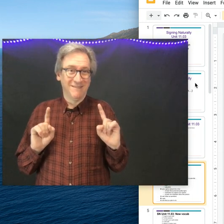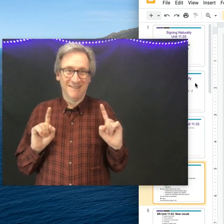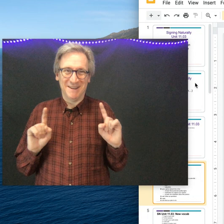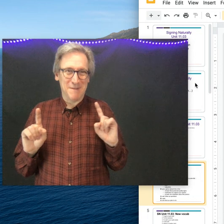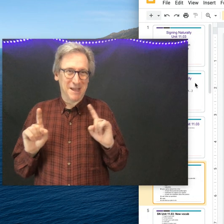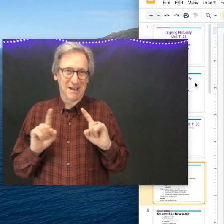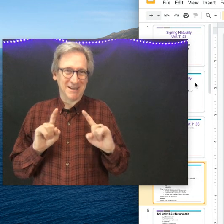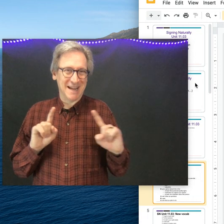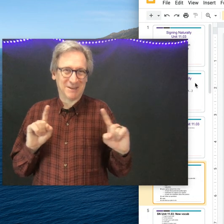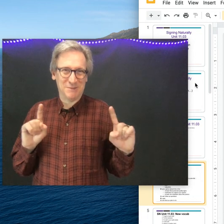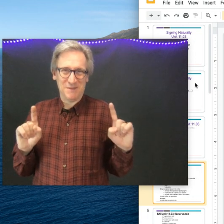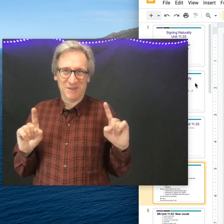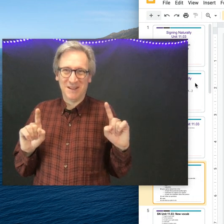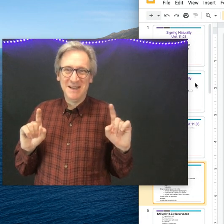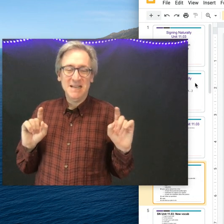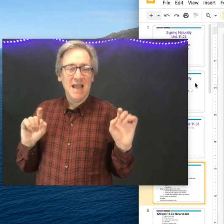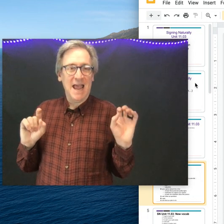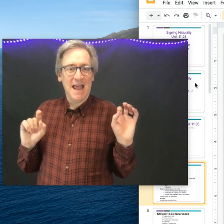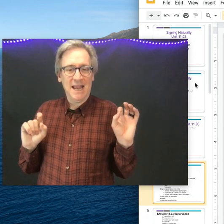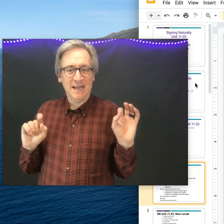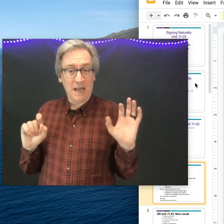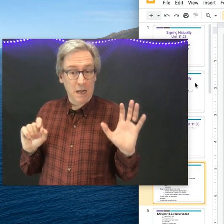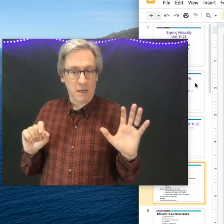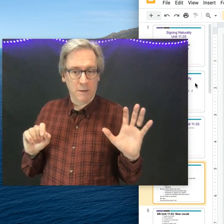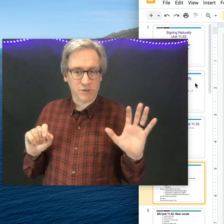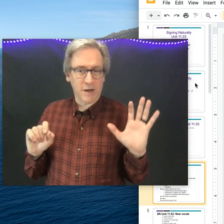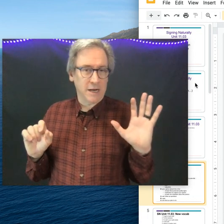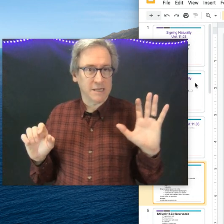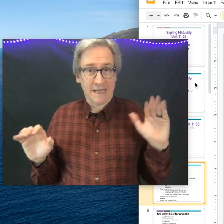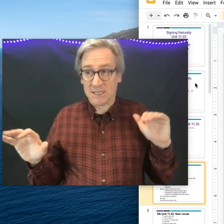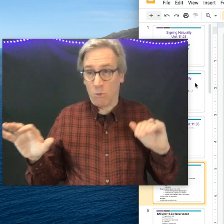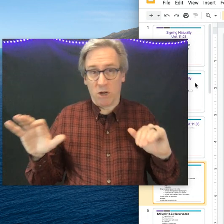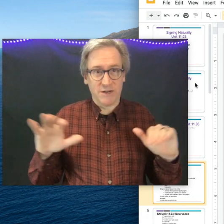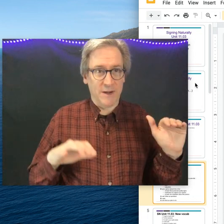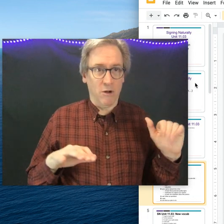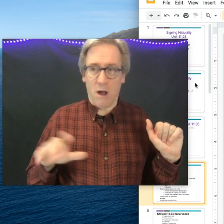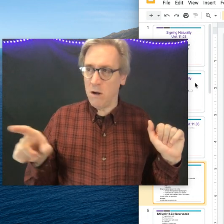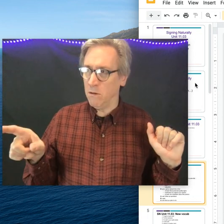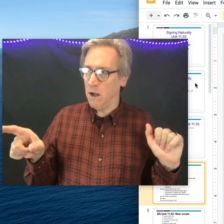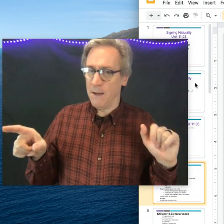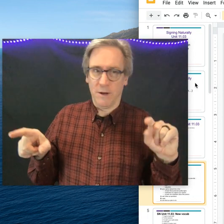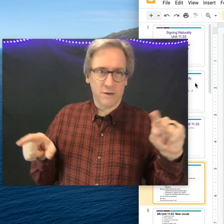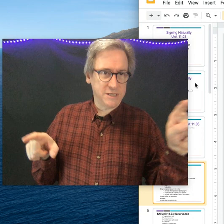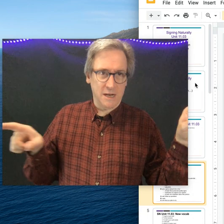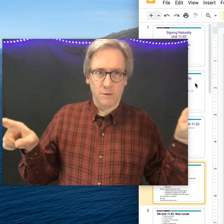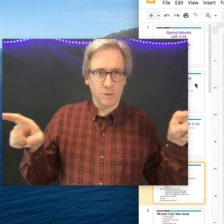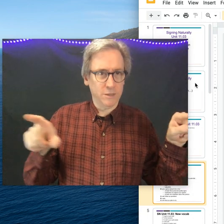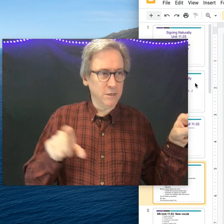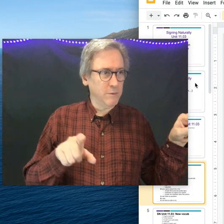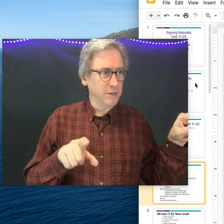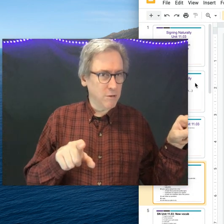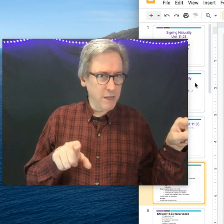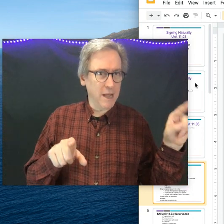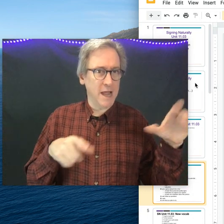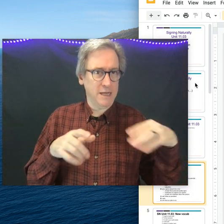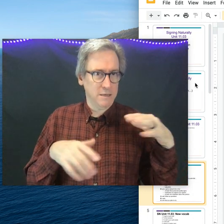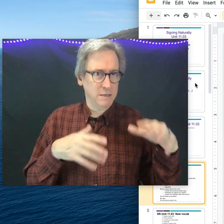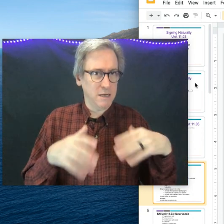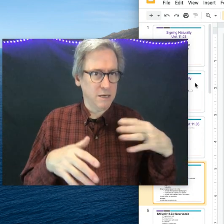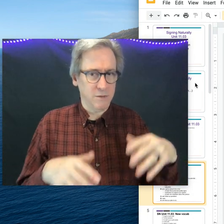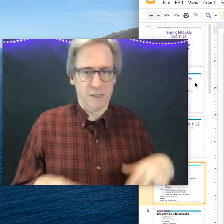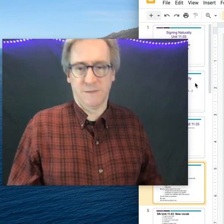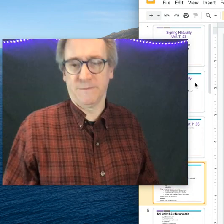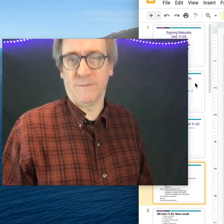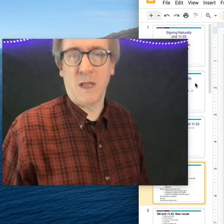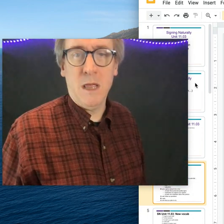avoid making contact with people. And it was great because I got to watch everybody and go, oh, I'm understanding what they're doing. Okay, I can